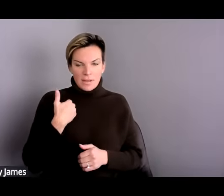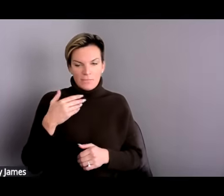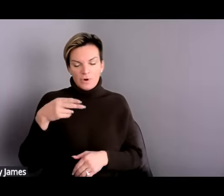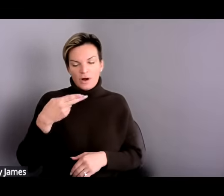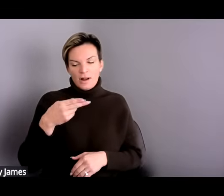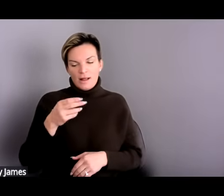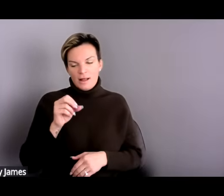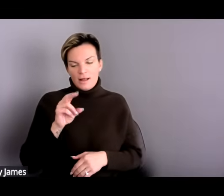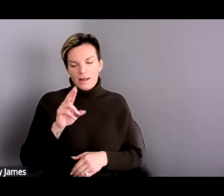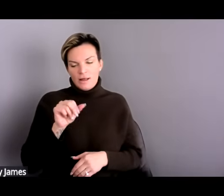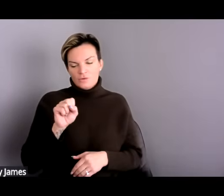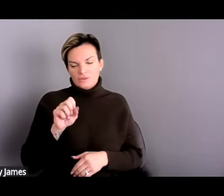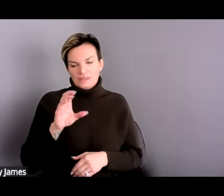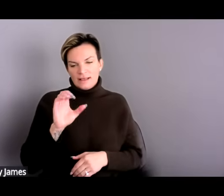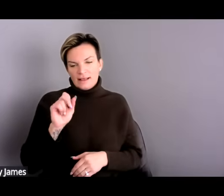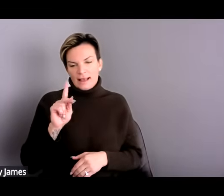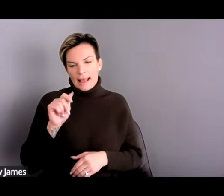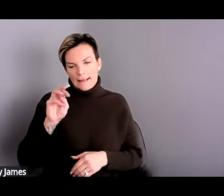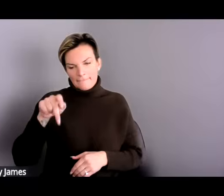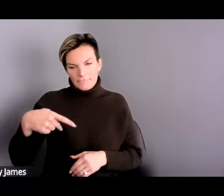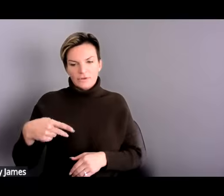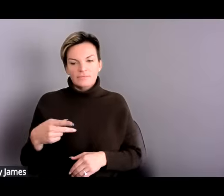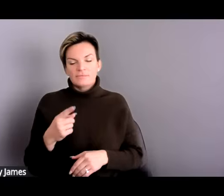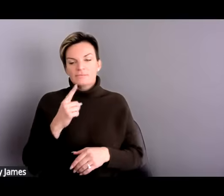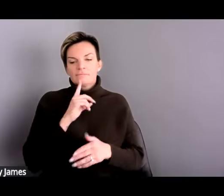what kind of